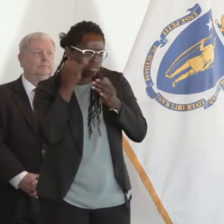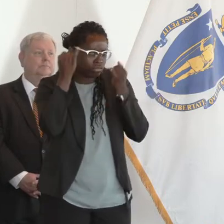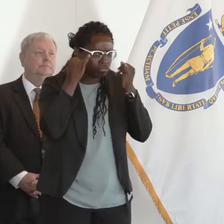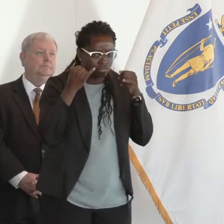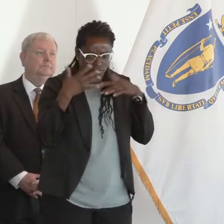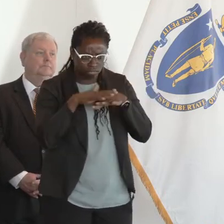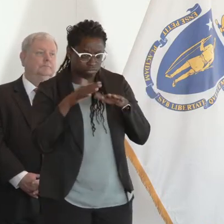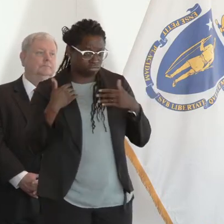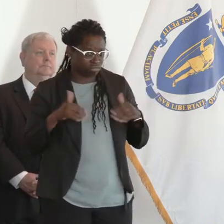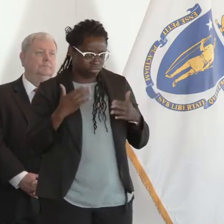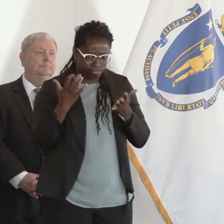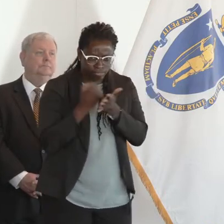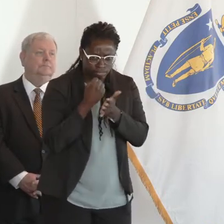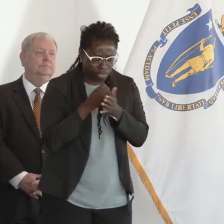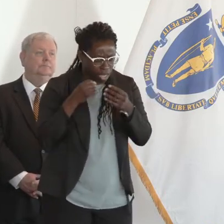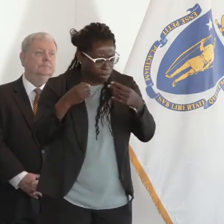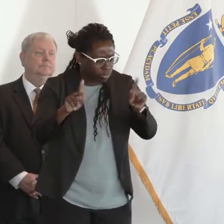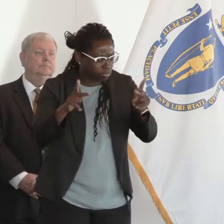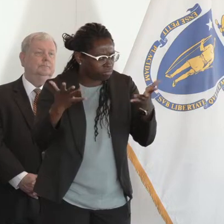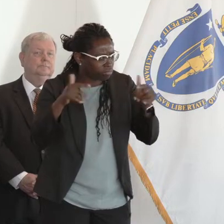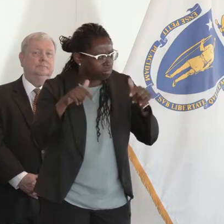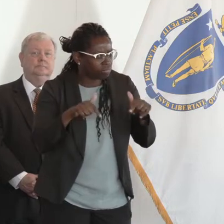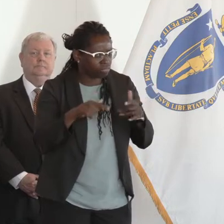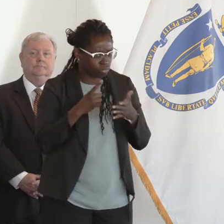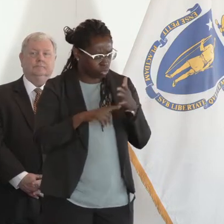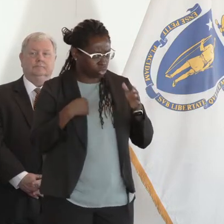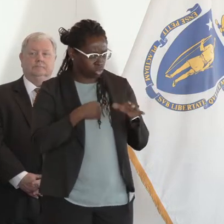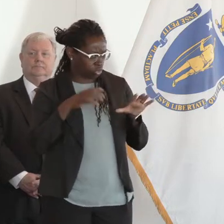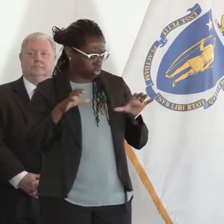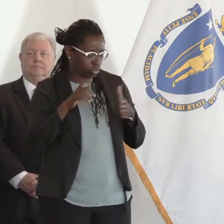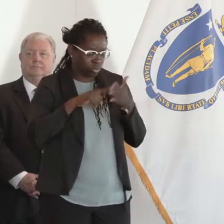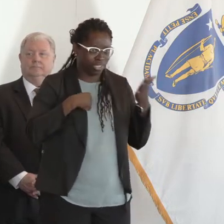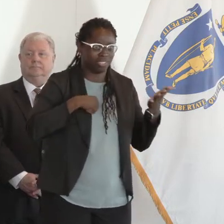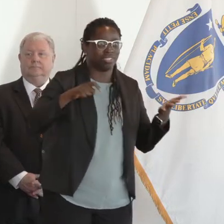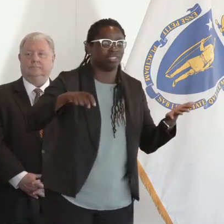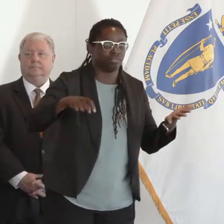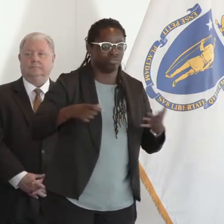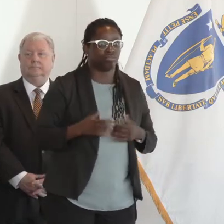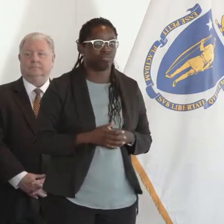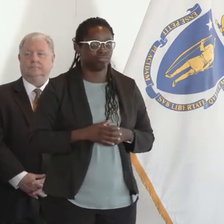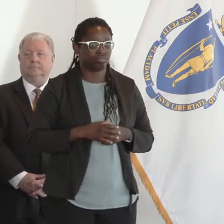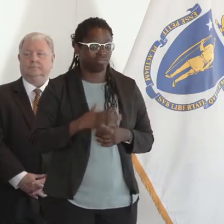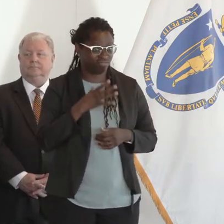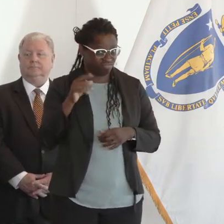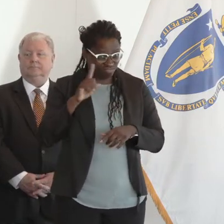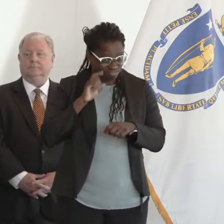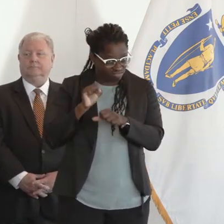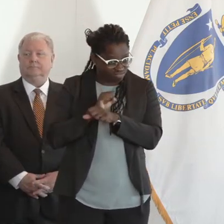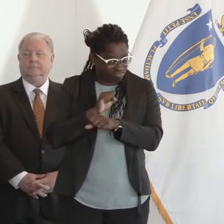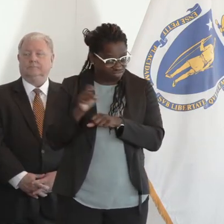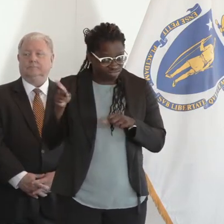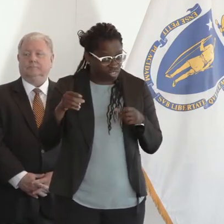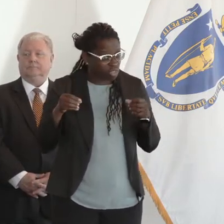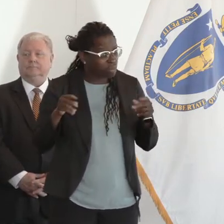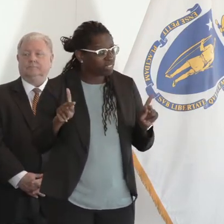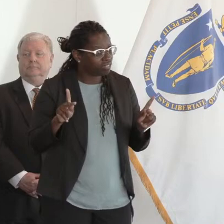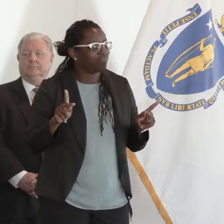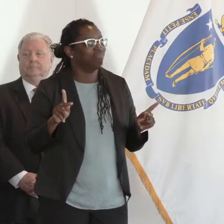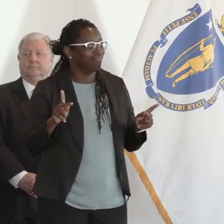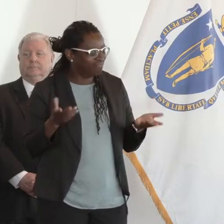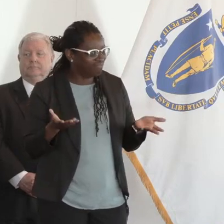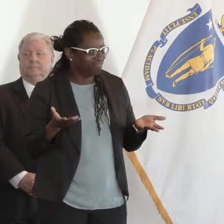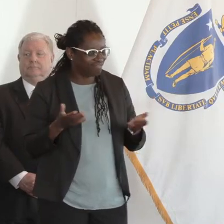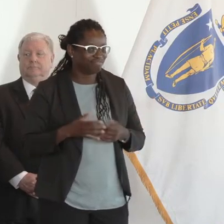the opportunity to do what is absolutely necessary and what is an opportunity alongside all of